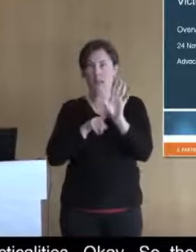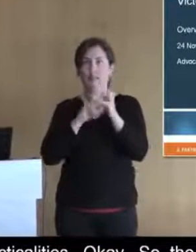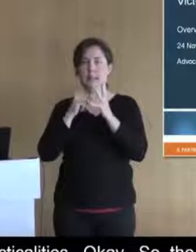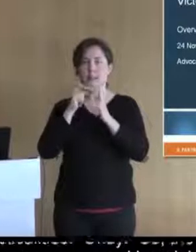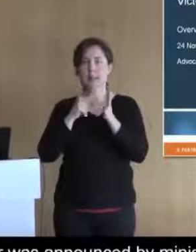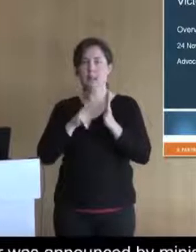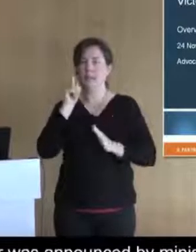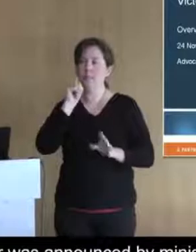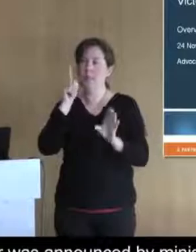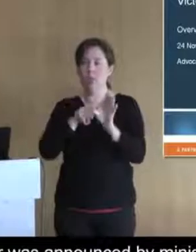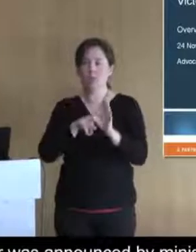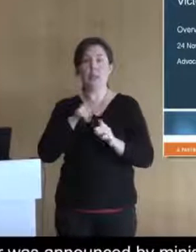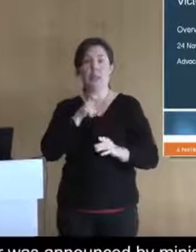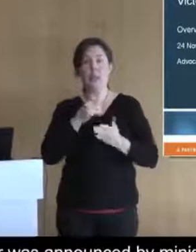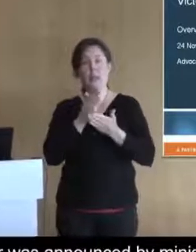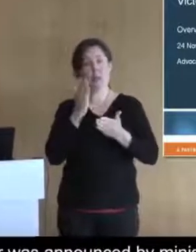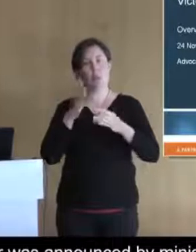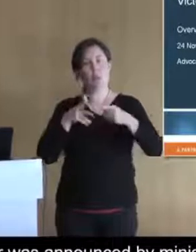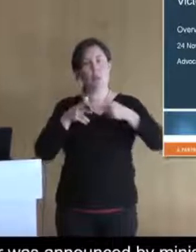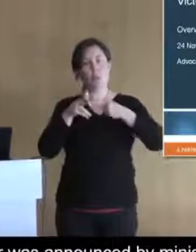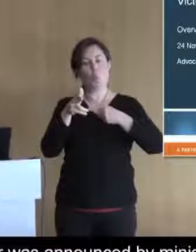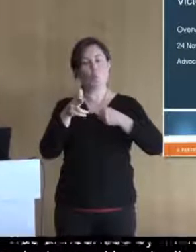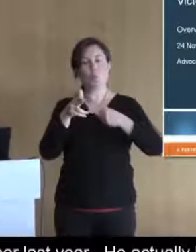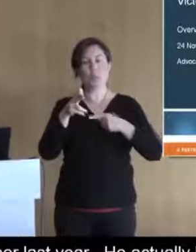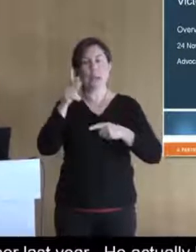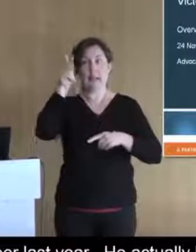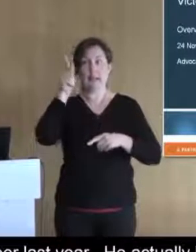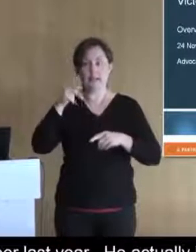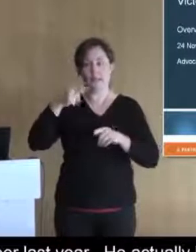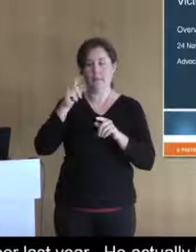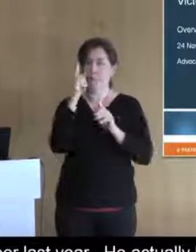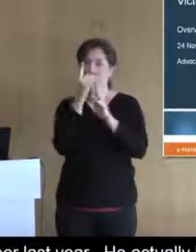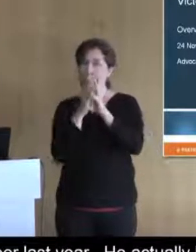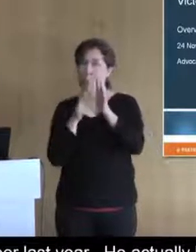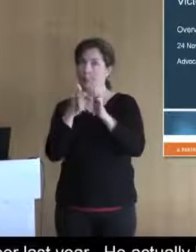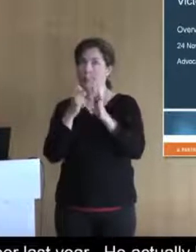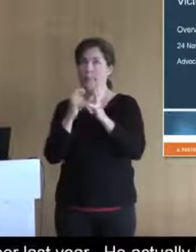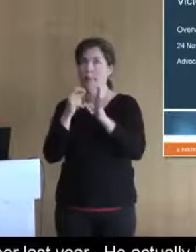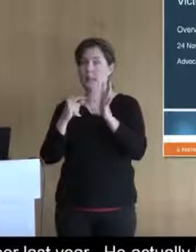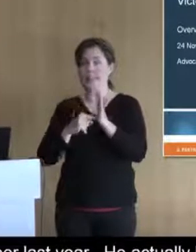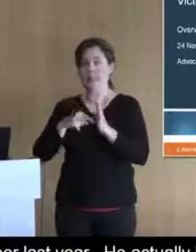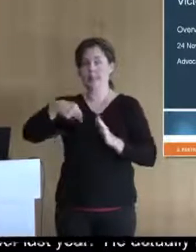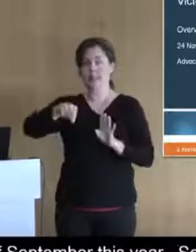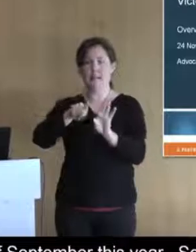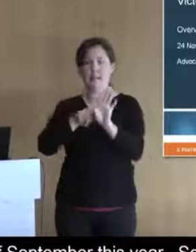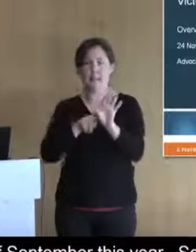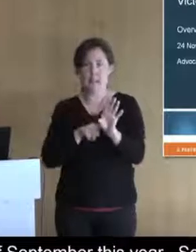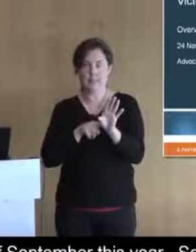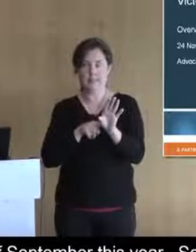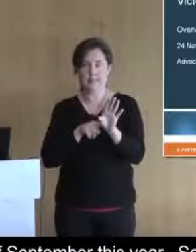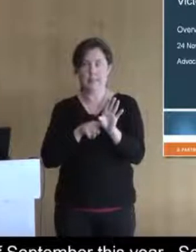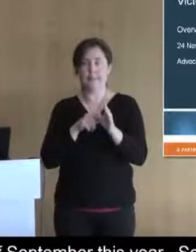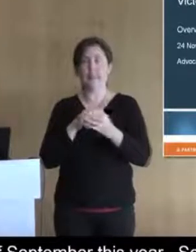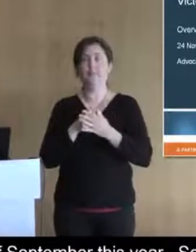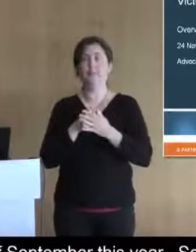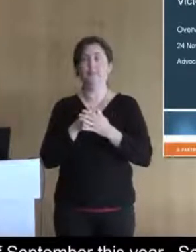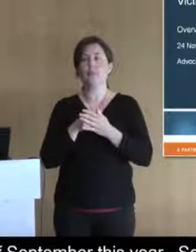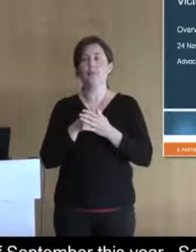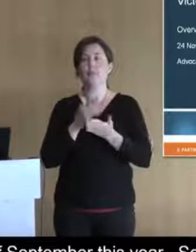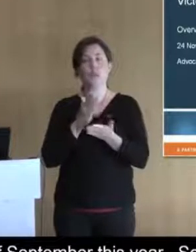Okay, so the Victorian Housing Register was announced by Minister Foley at the end of September last